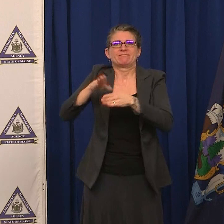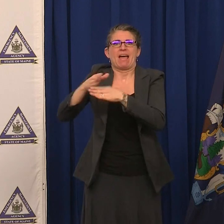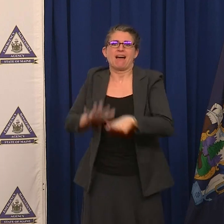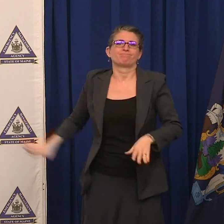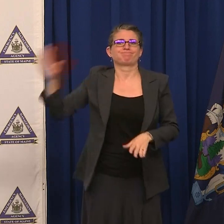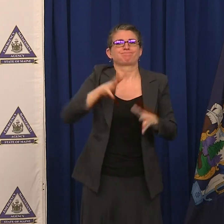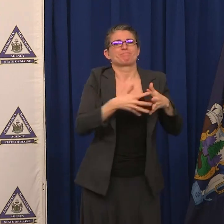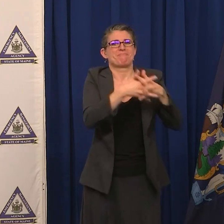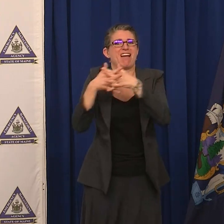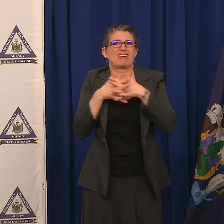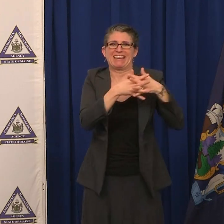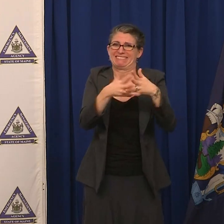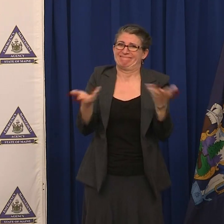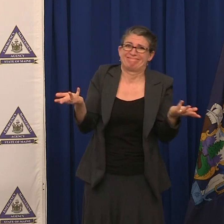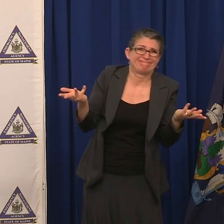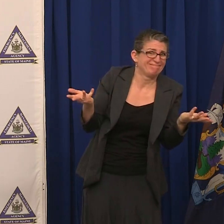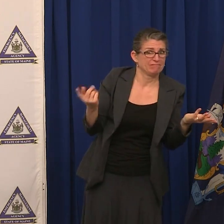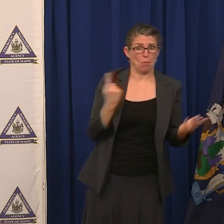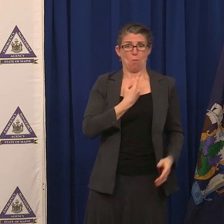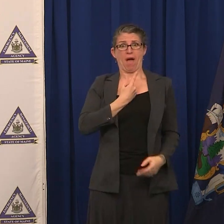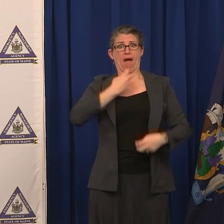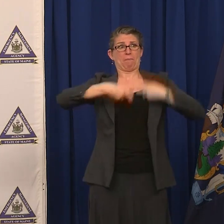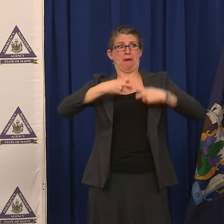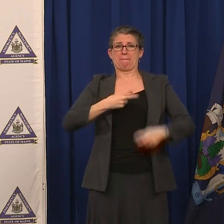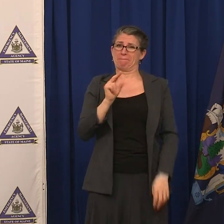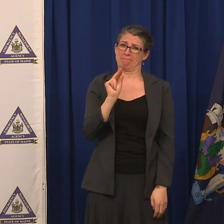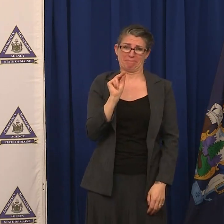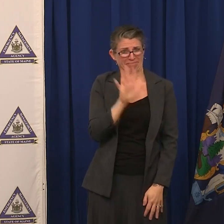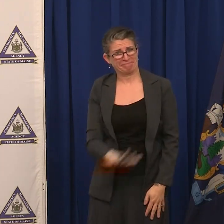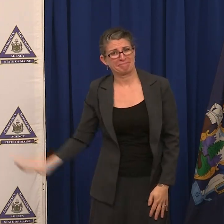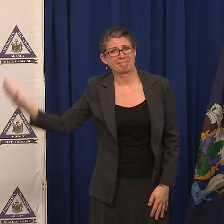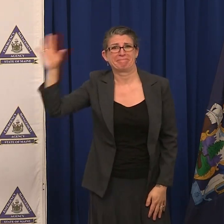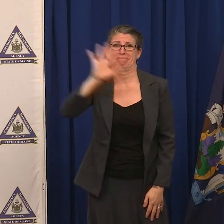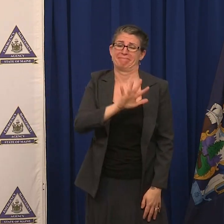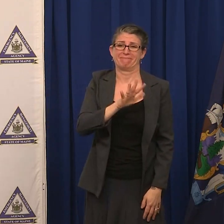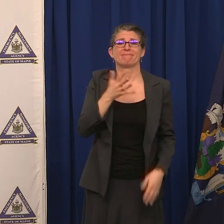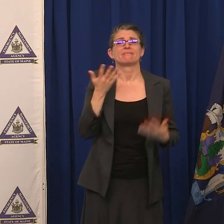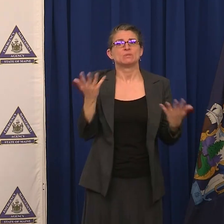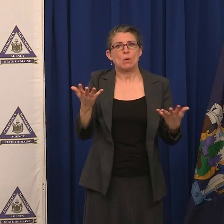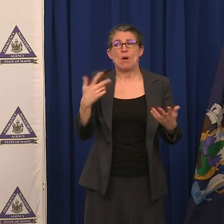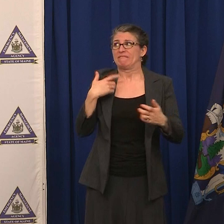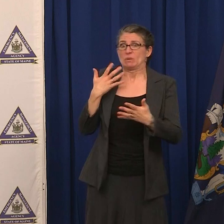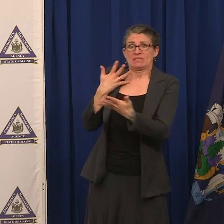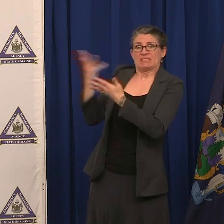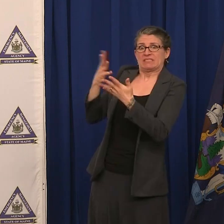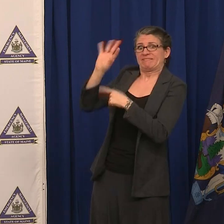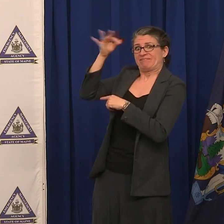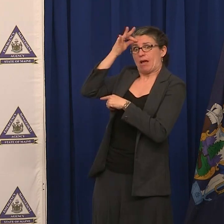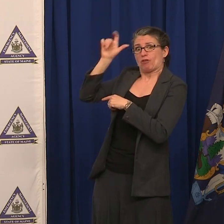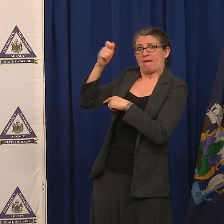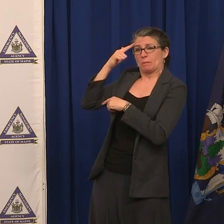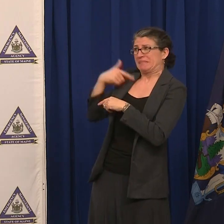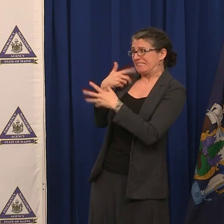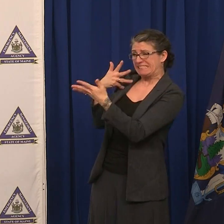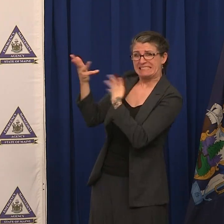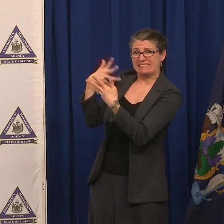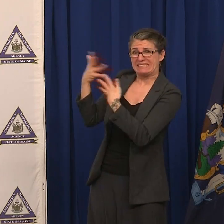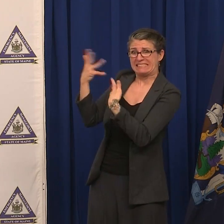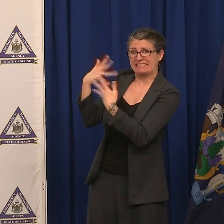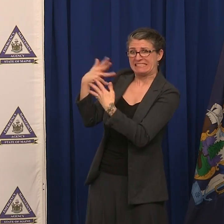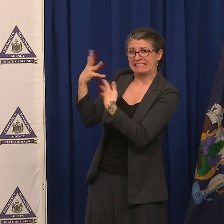other allotments may be made. The federal government, as is the state of Maine, is also trying to increase